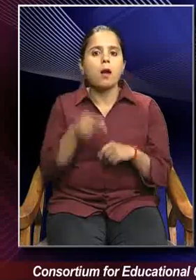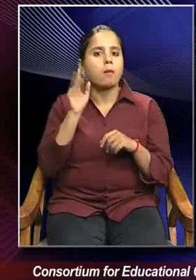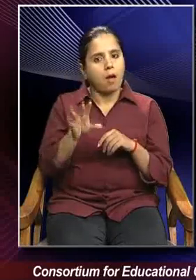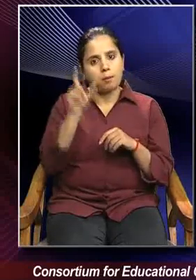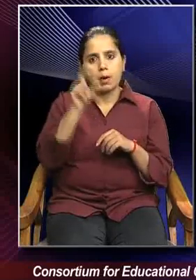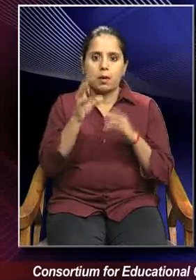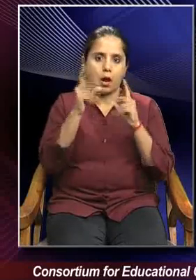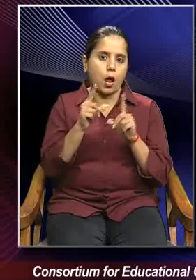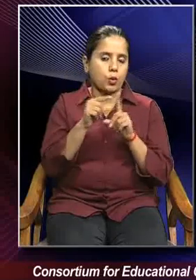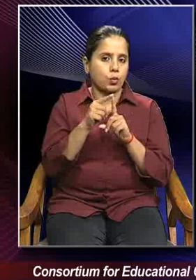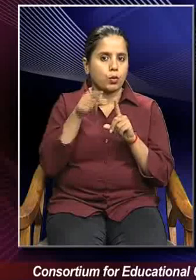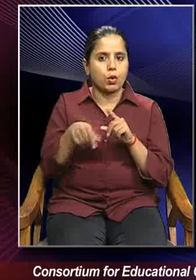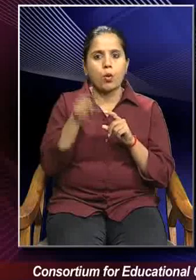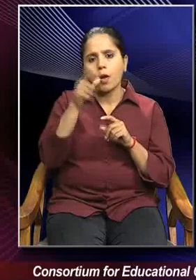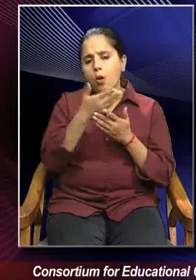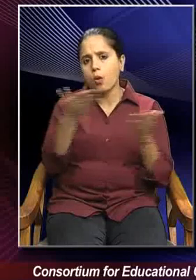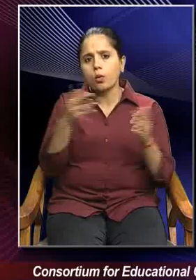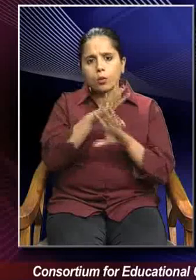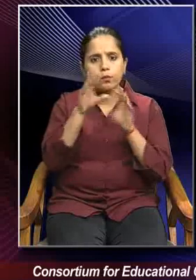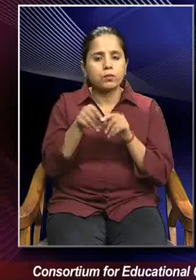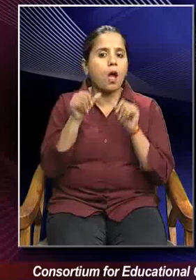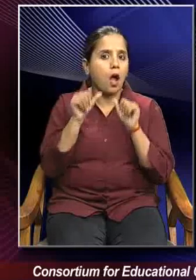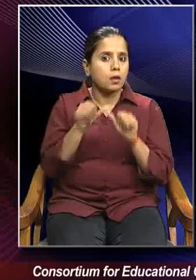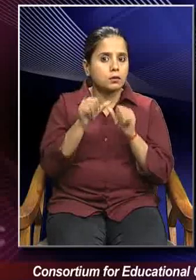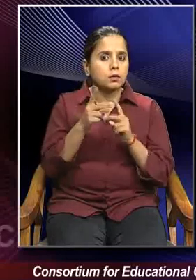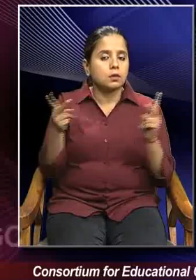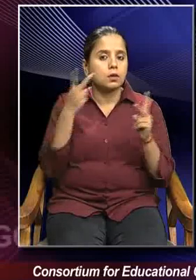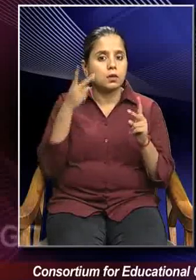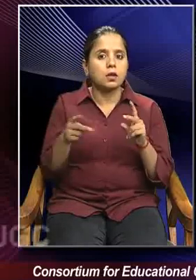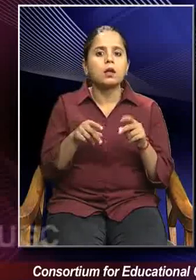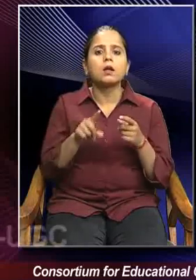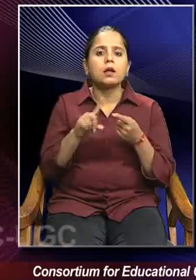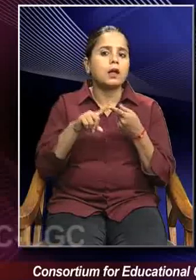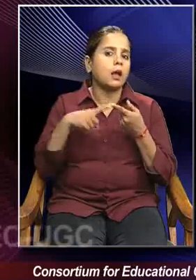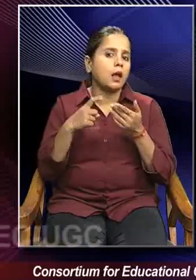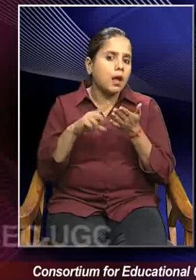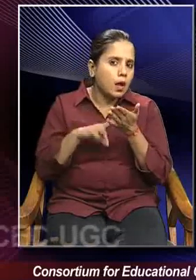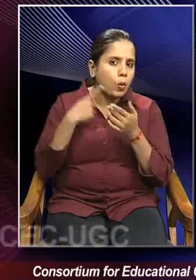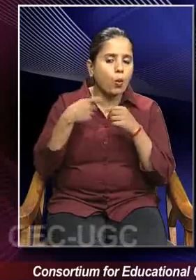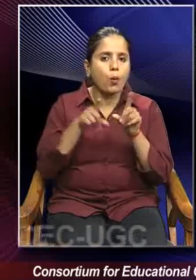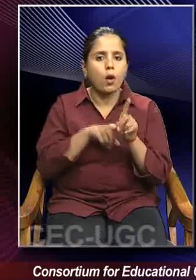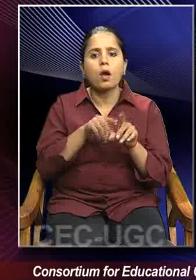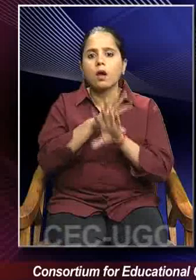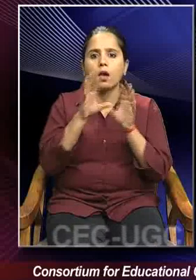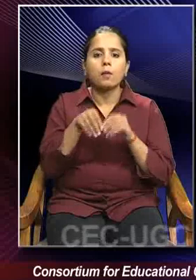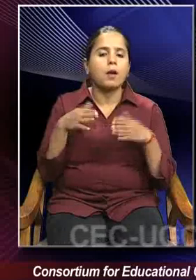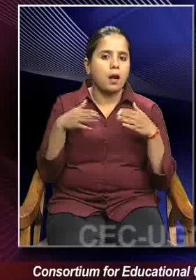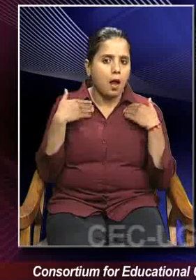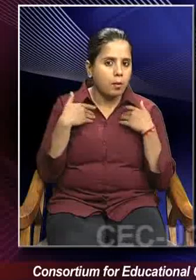calculated by averaging the answers to the inquiries about happiness and the